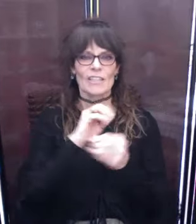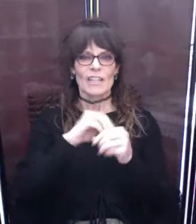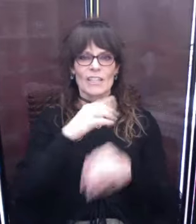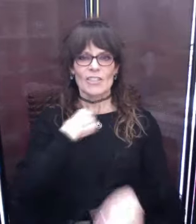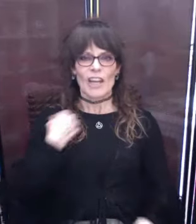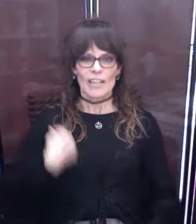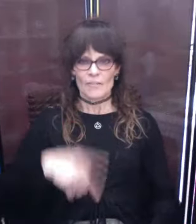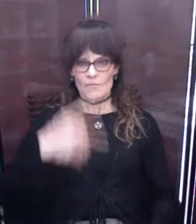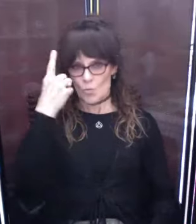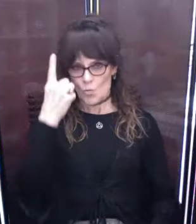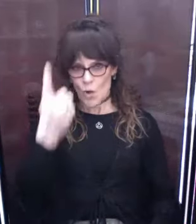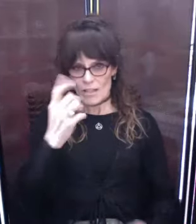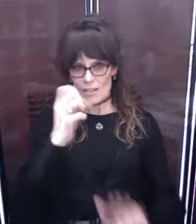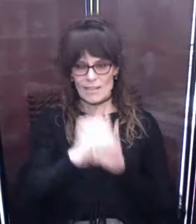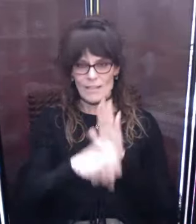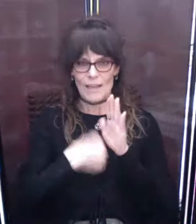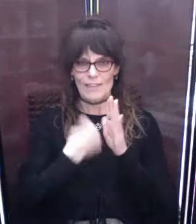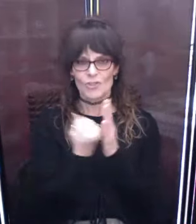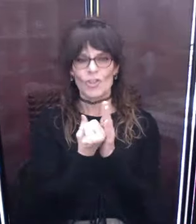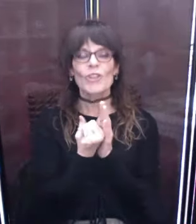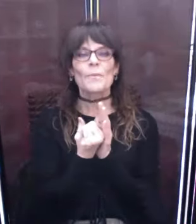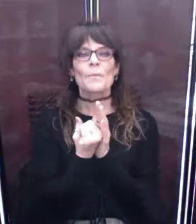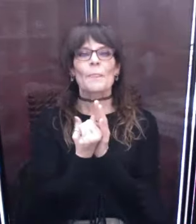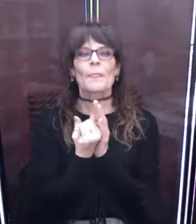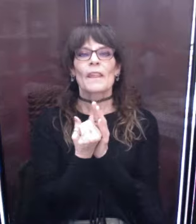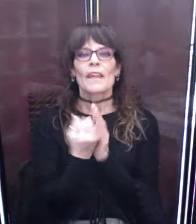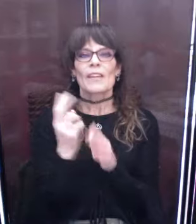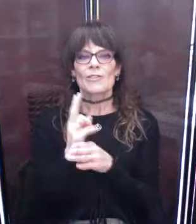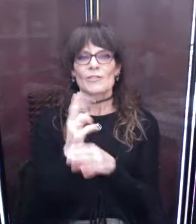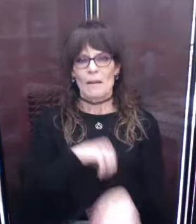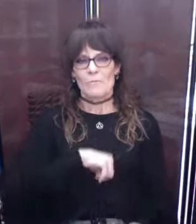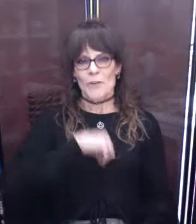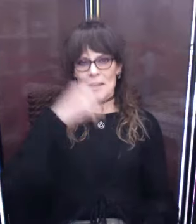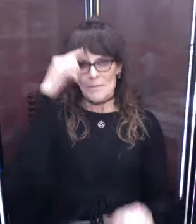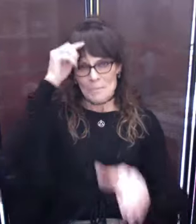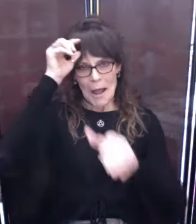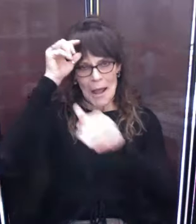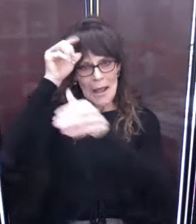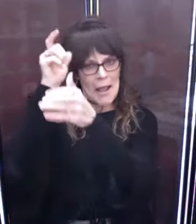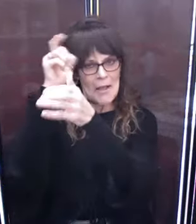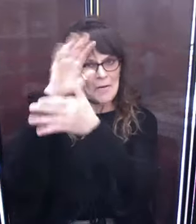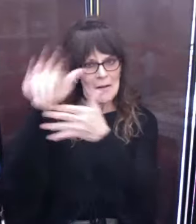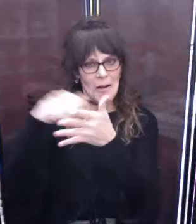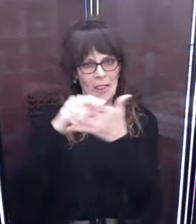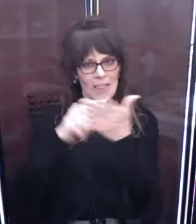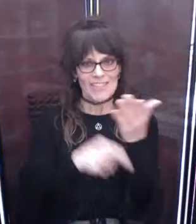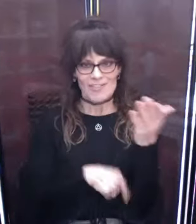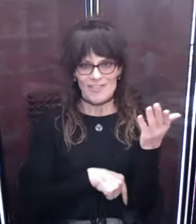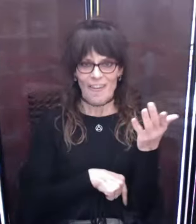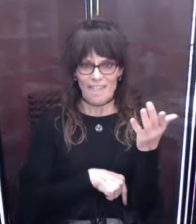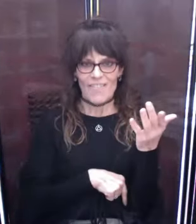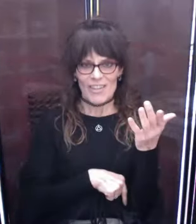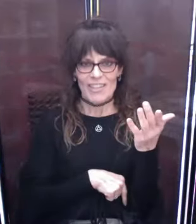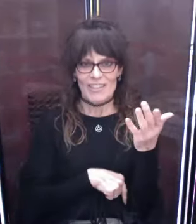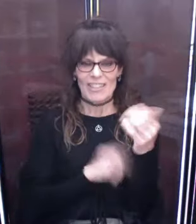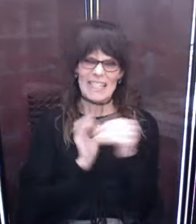semester. And use my pride and my ego and all this stuff to get me to agree to do this